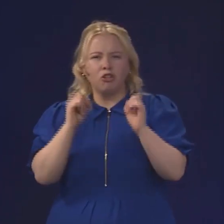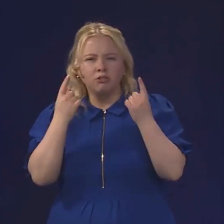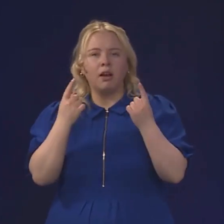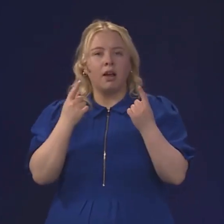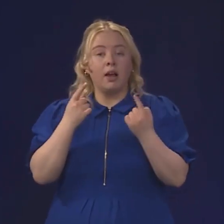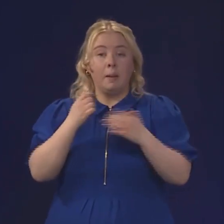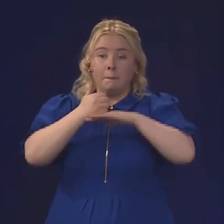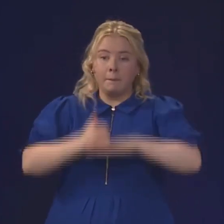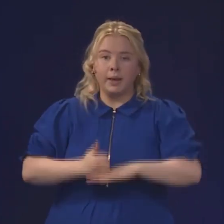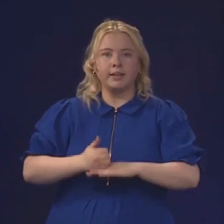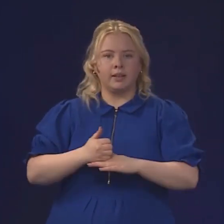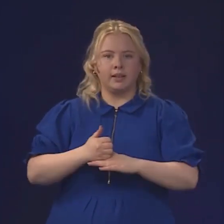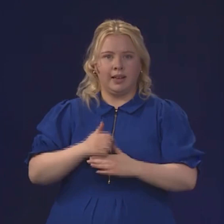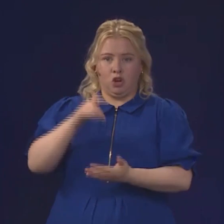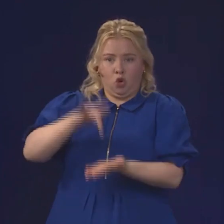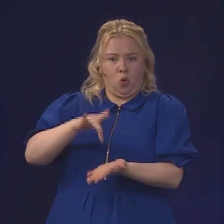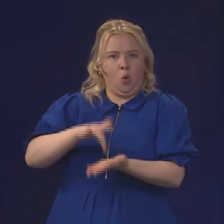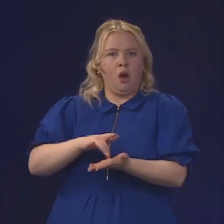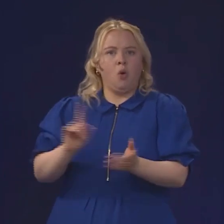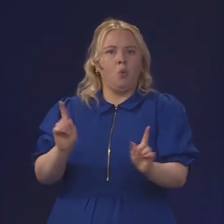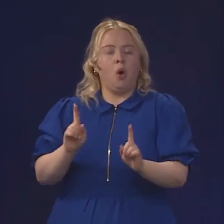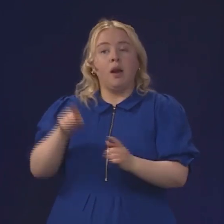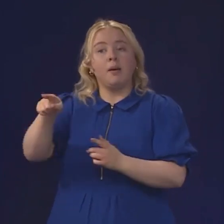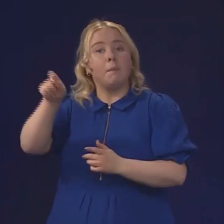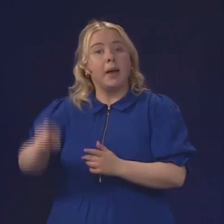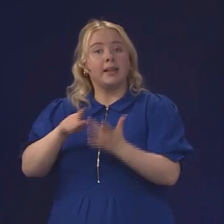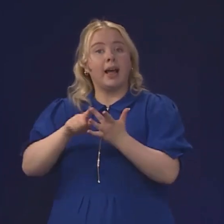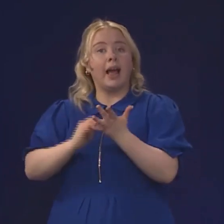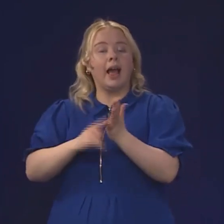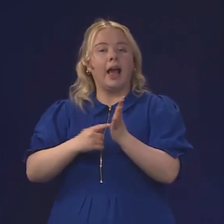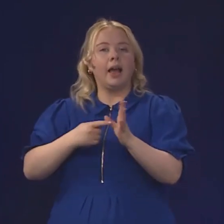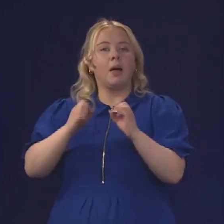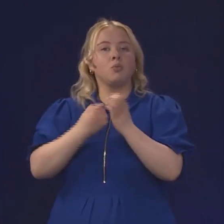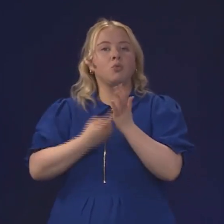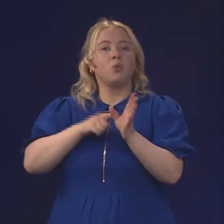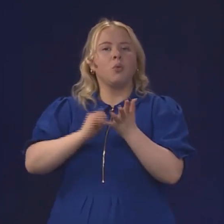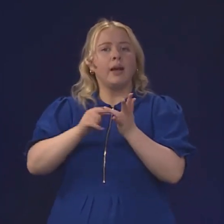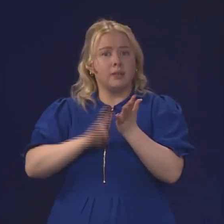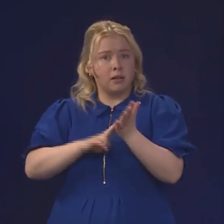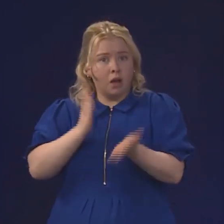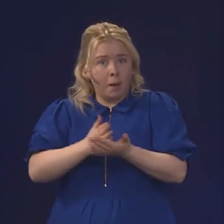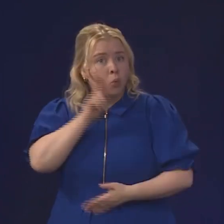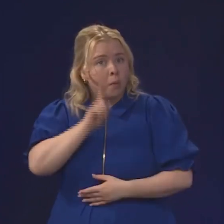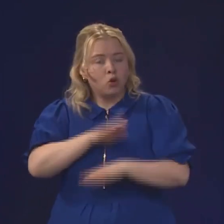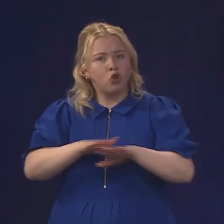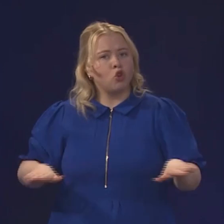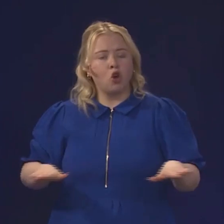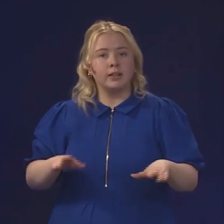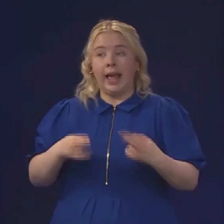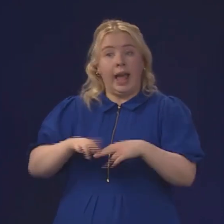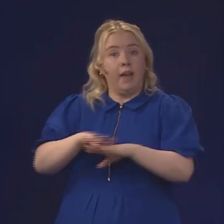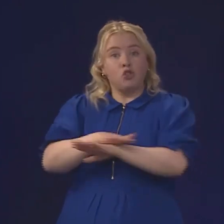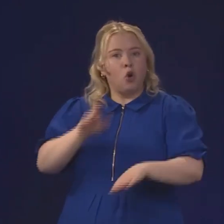core of this matter is Isla Bryson a woman or not? And if Isla Bryson's not a woman, who makes that decision and on